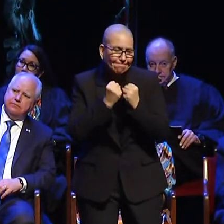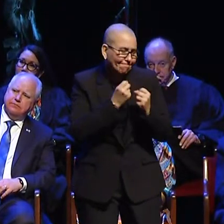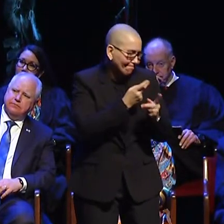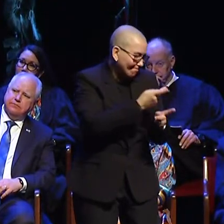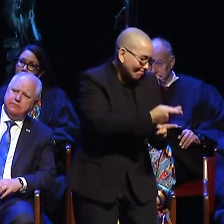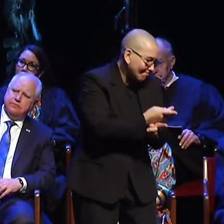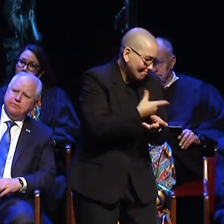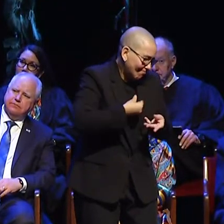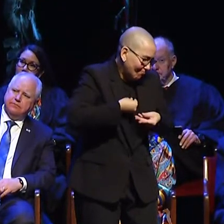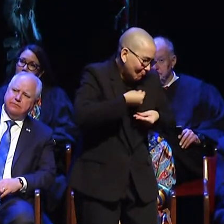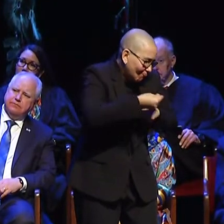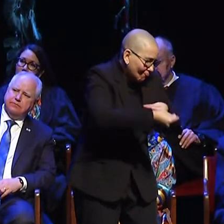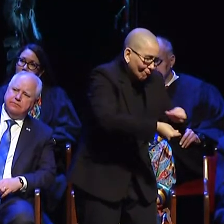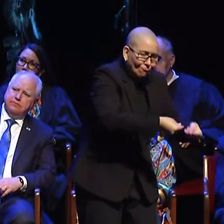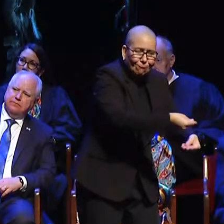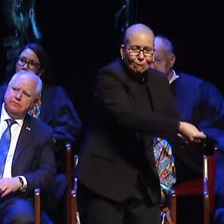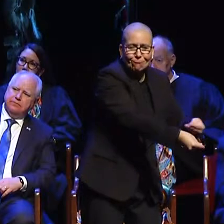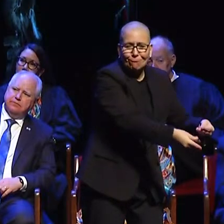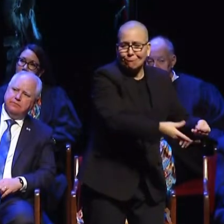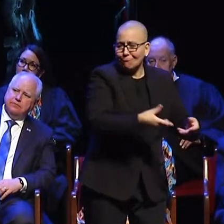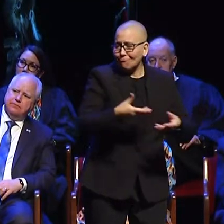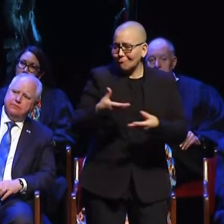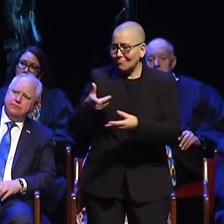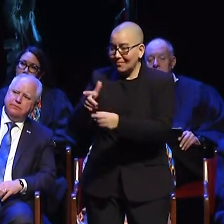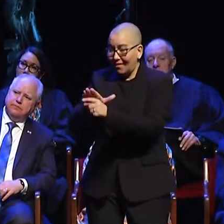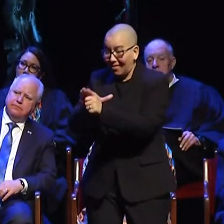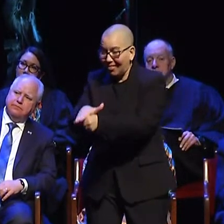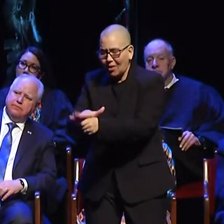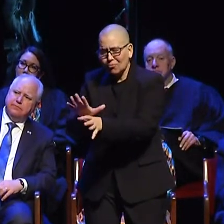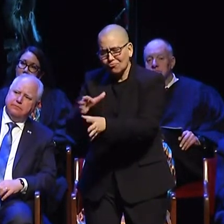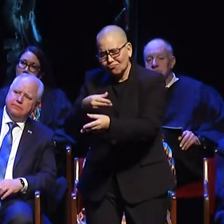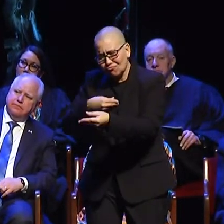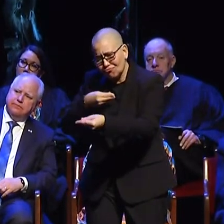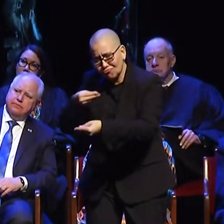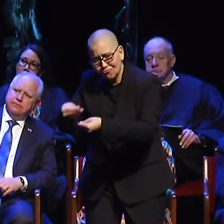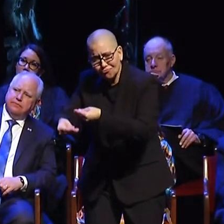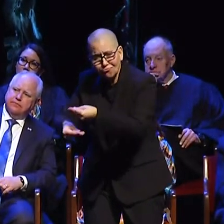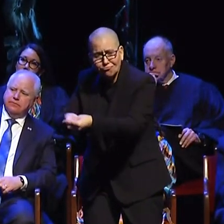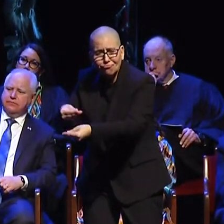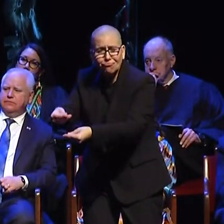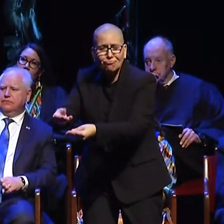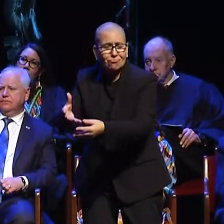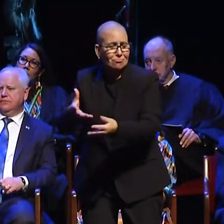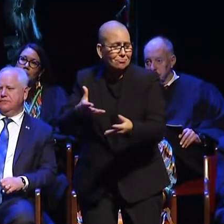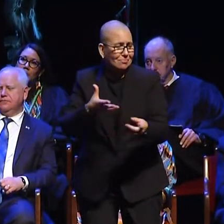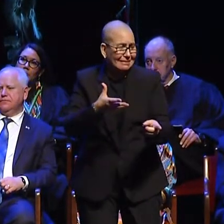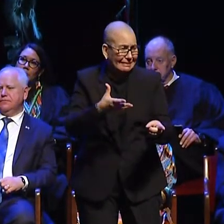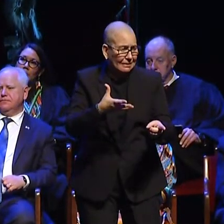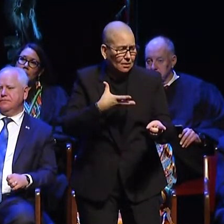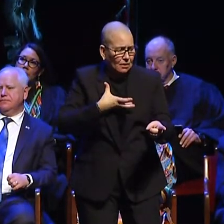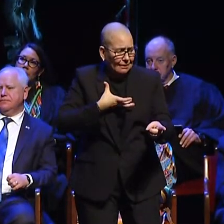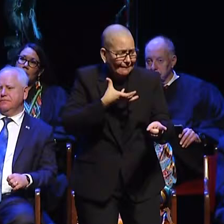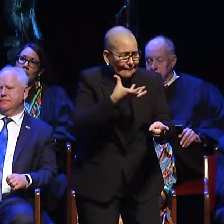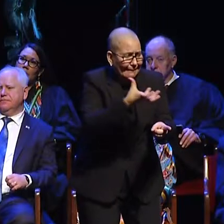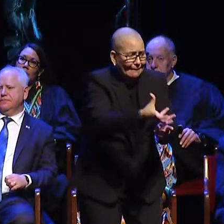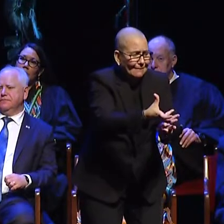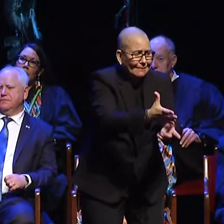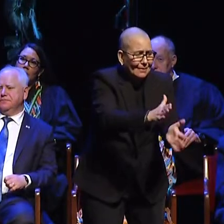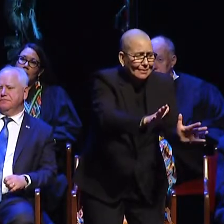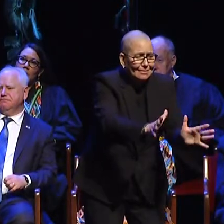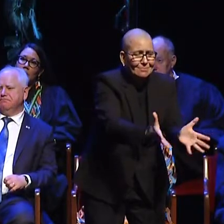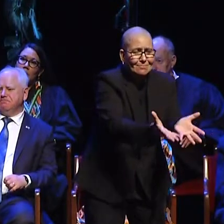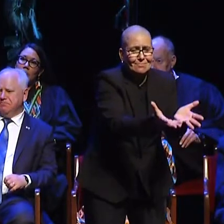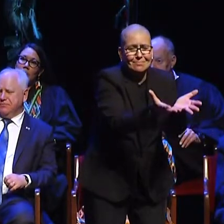those who are being oppressed are lifted up, when true apologies